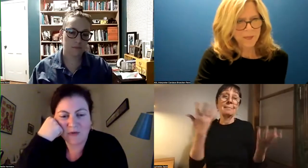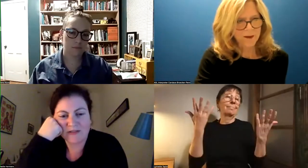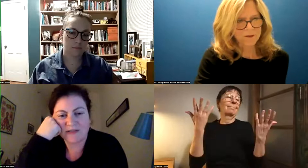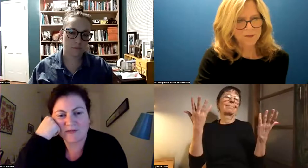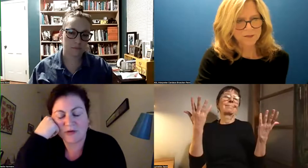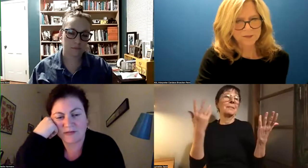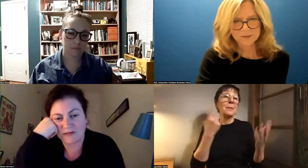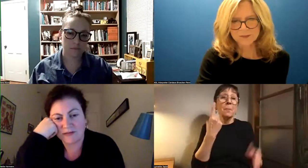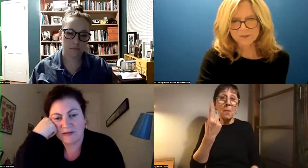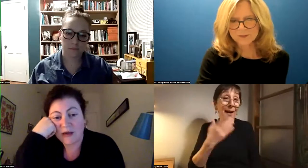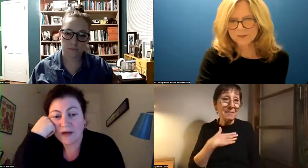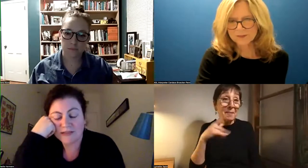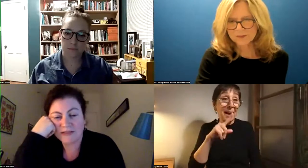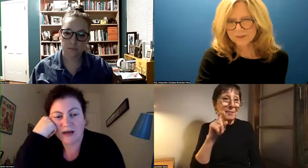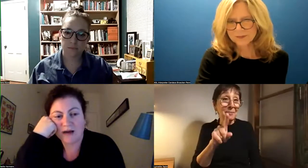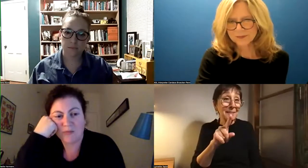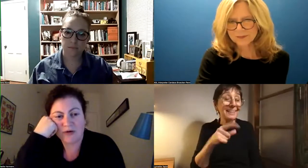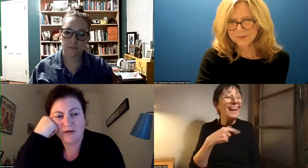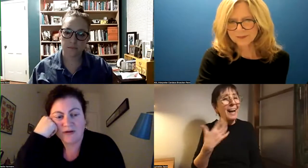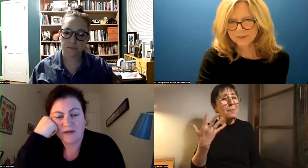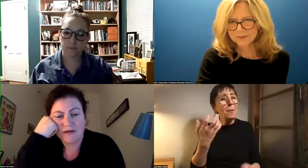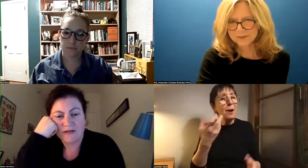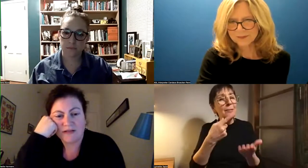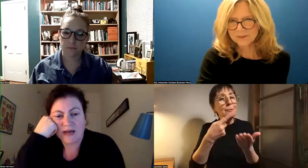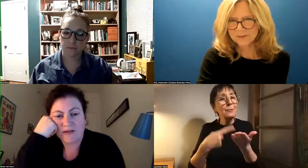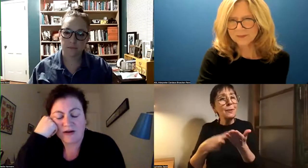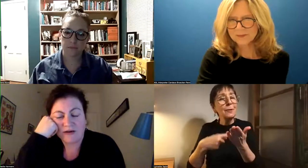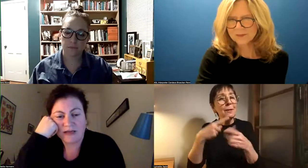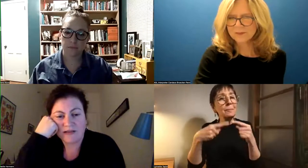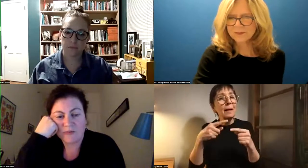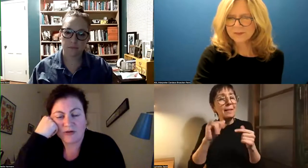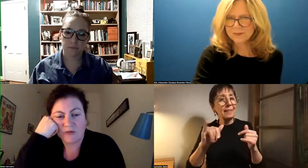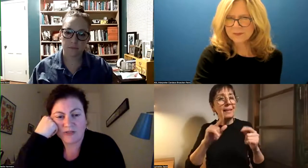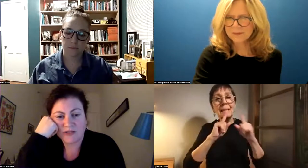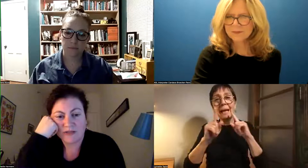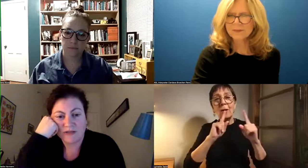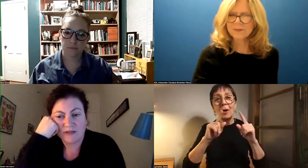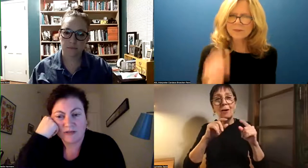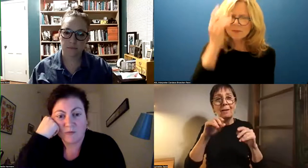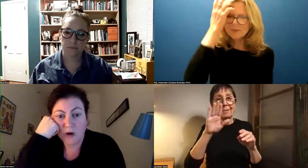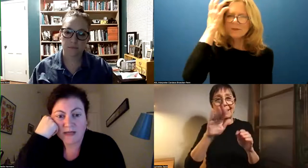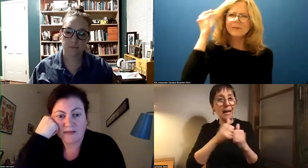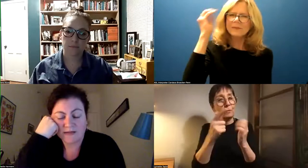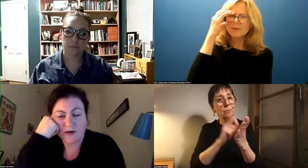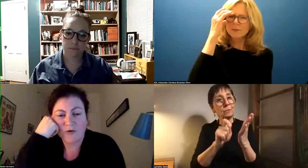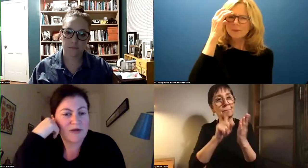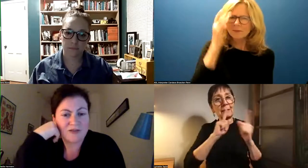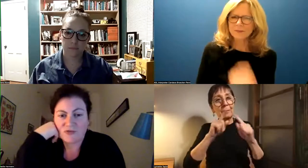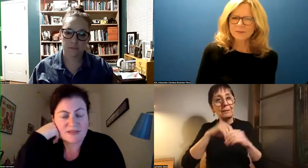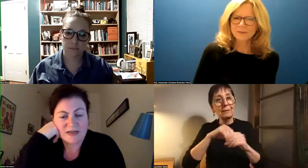one of my questions was, I wanted to talk about the dialogue in the book, which was